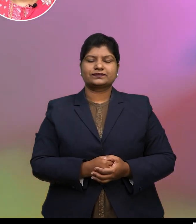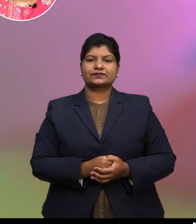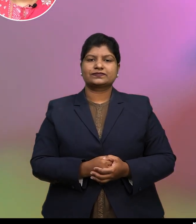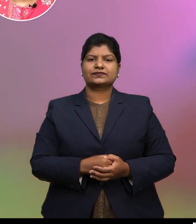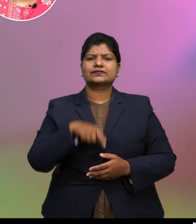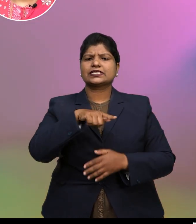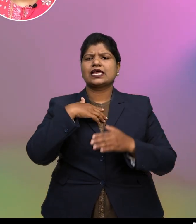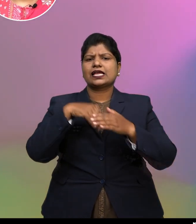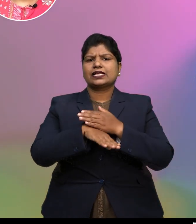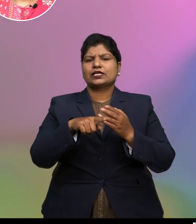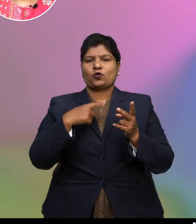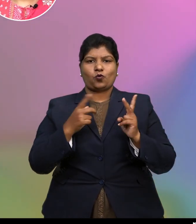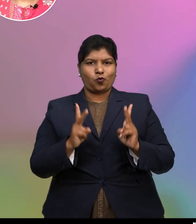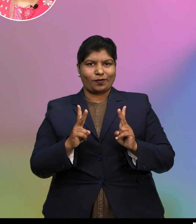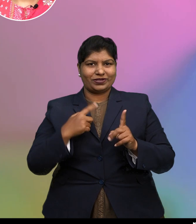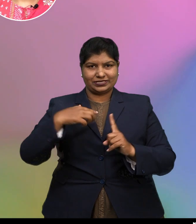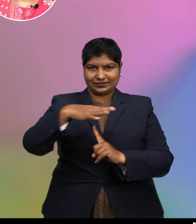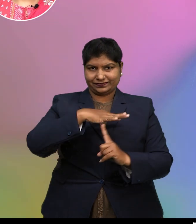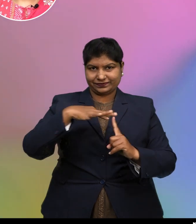Under normal conditions,